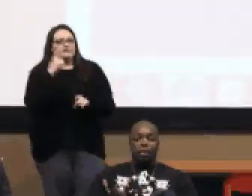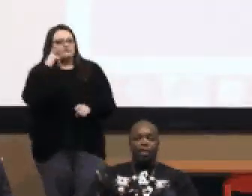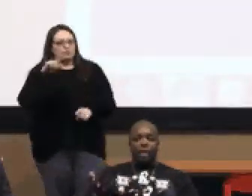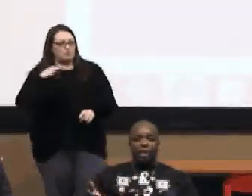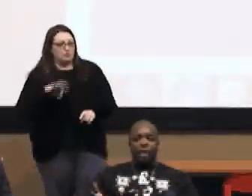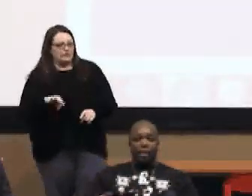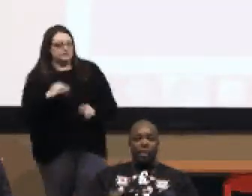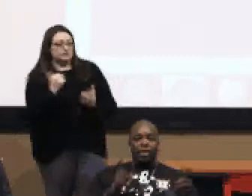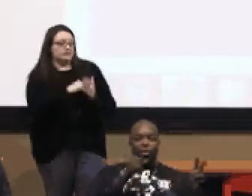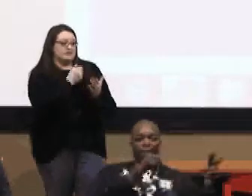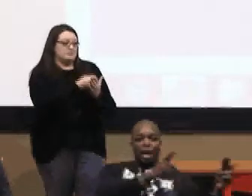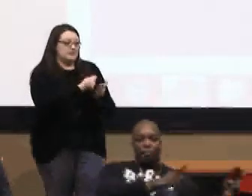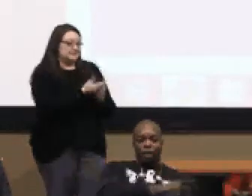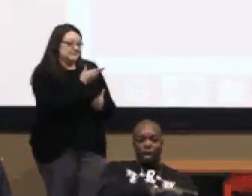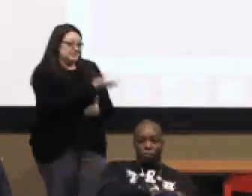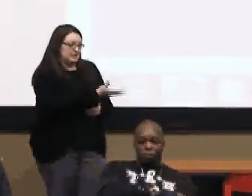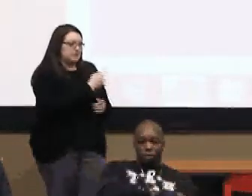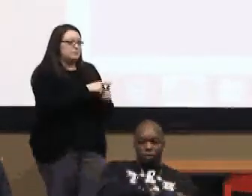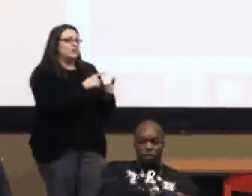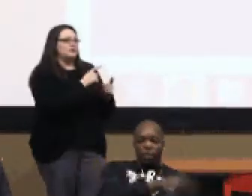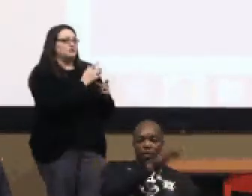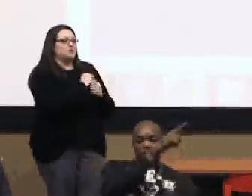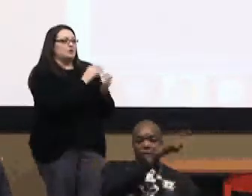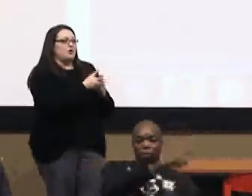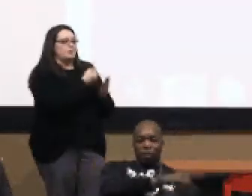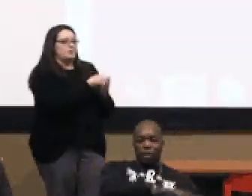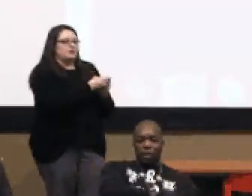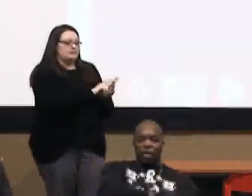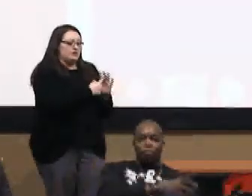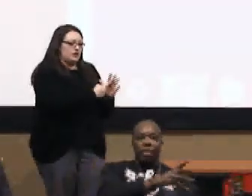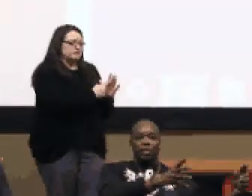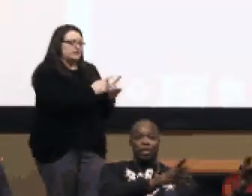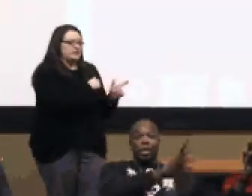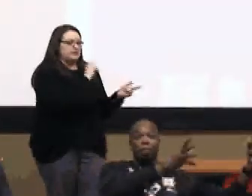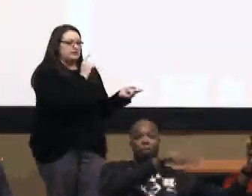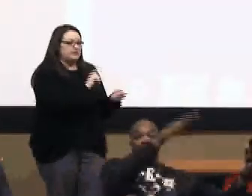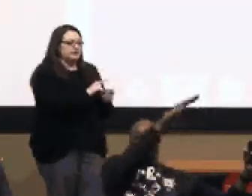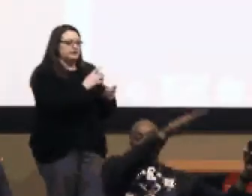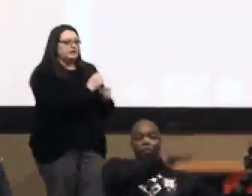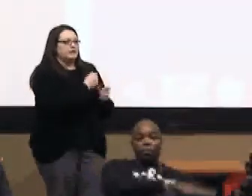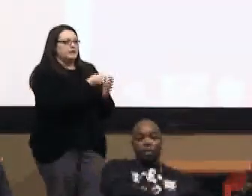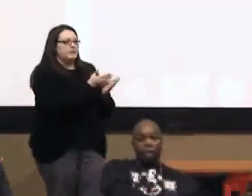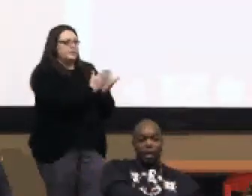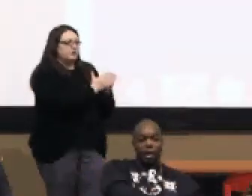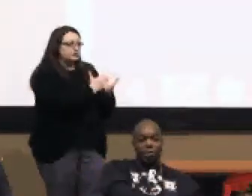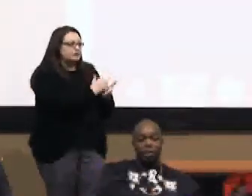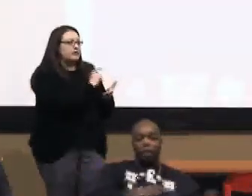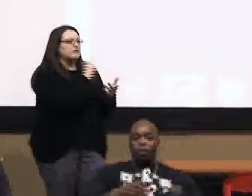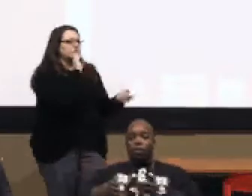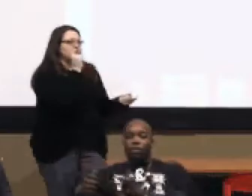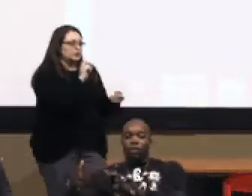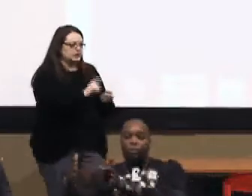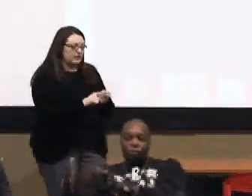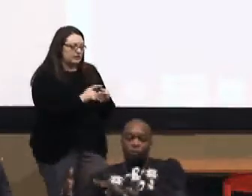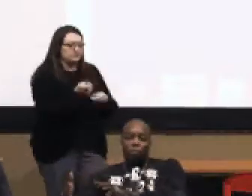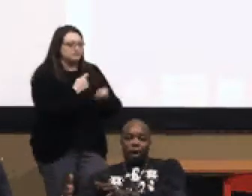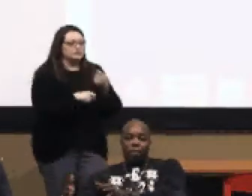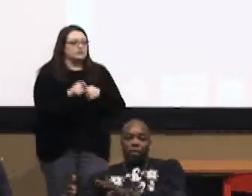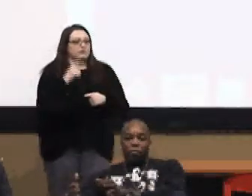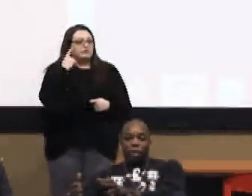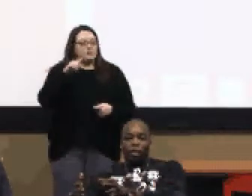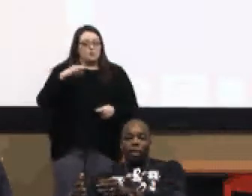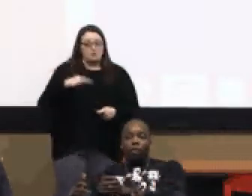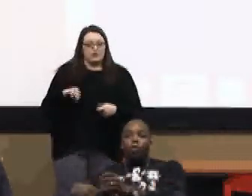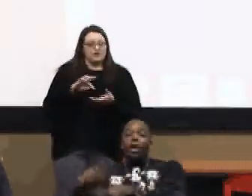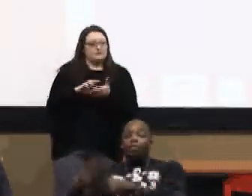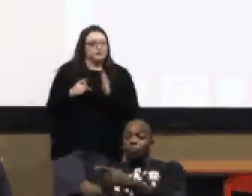again, the money's there. It's just happening up front and spending it. It's basically they get a budget and they have to spend it down, versus a